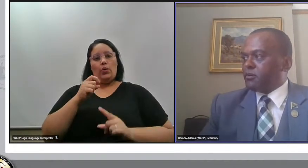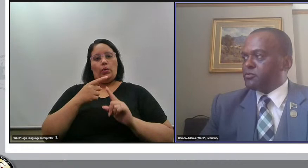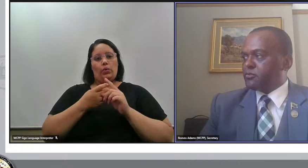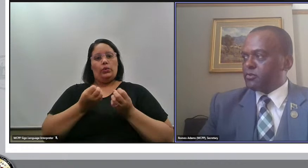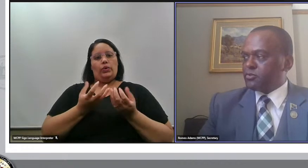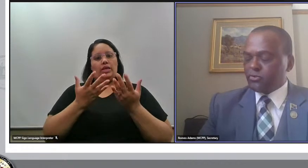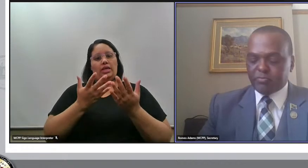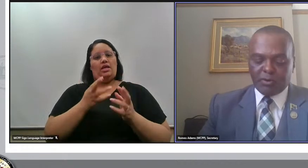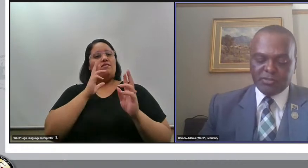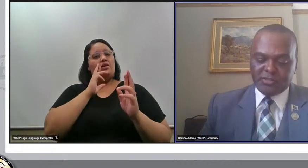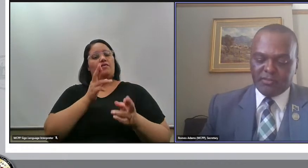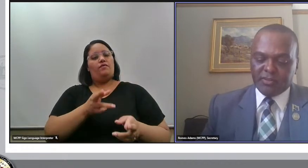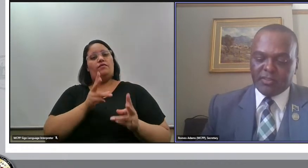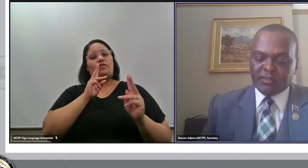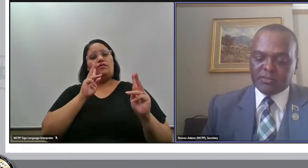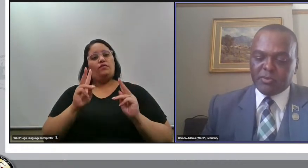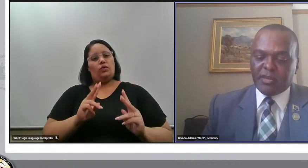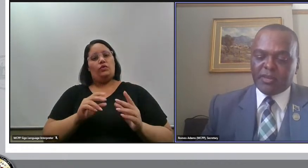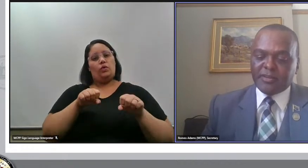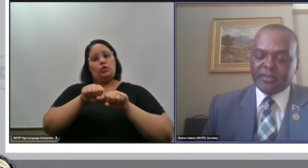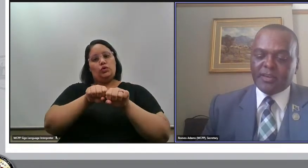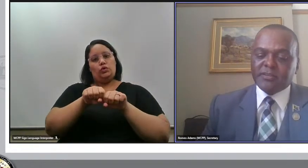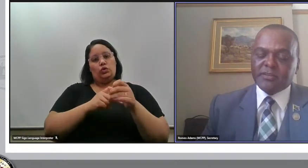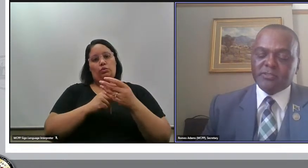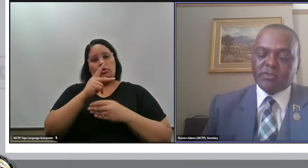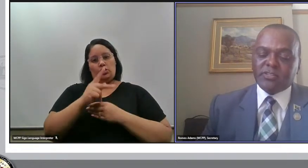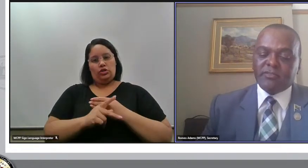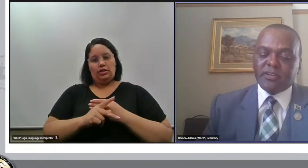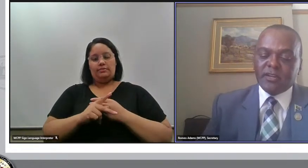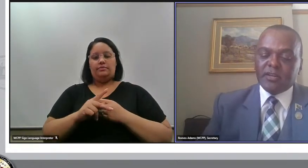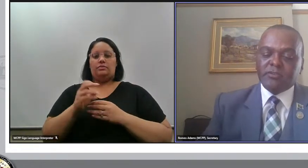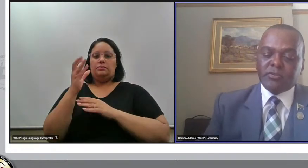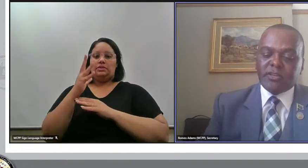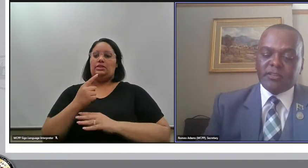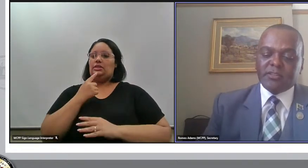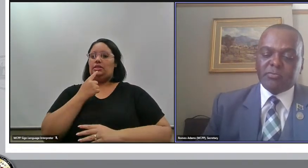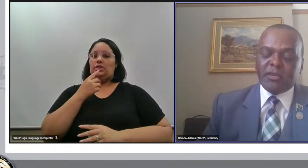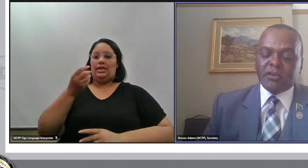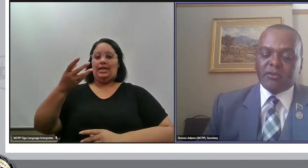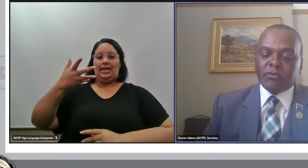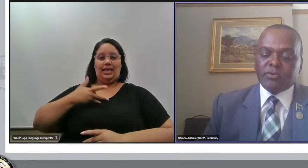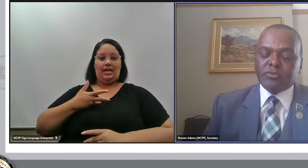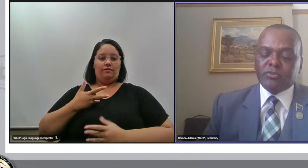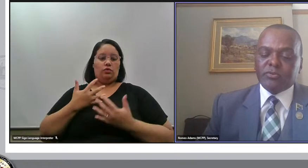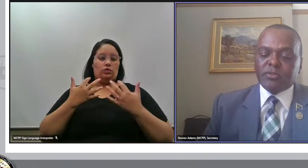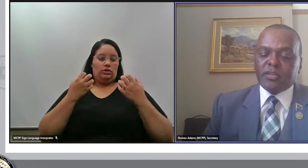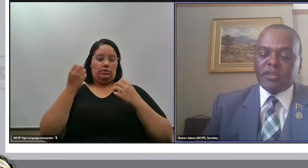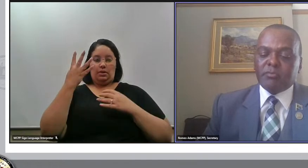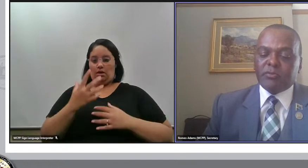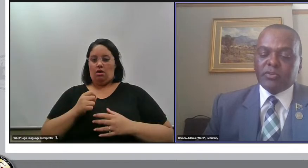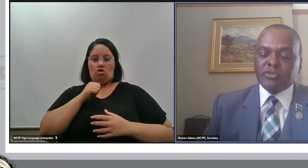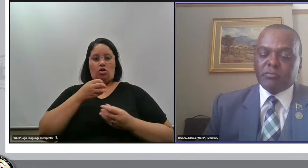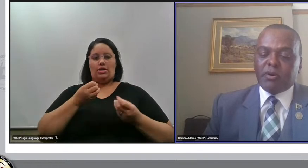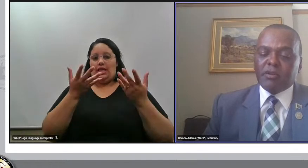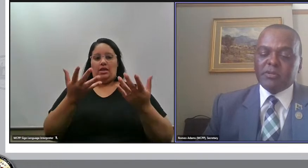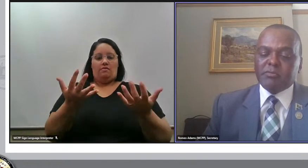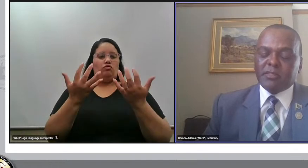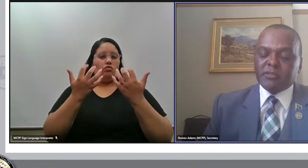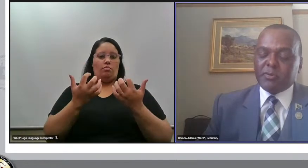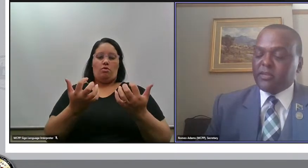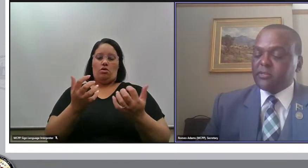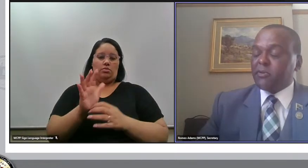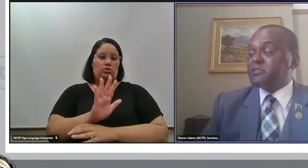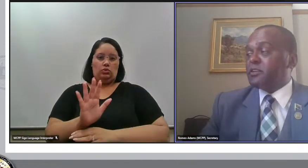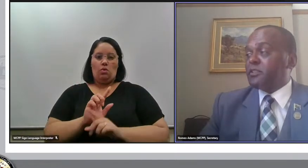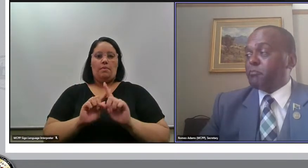with regards to the shoe project, given that the Speaker had indicated it's not given to either the Speaker or to the Provincial Parliament,